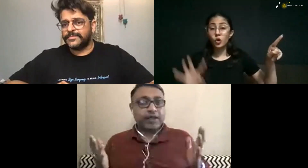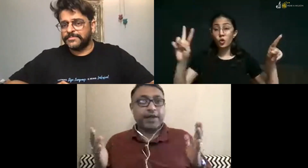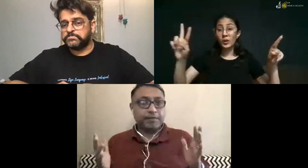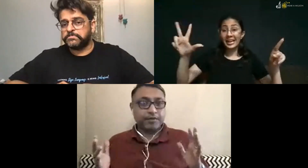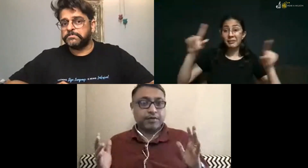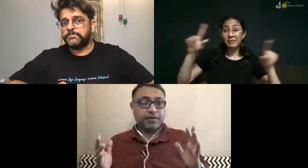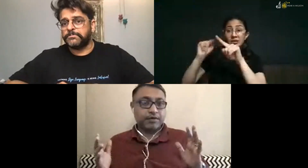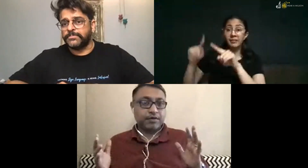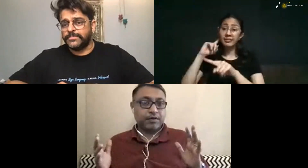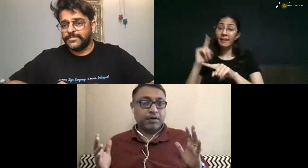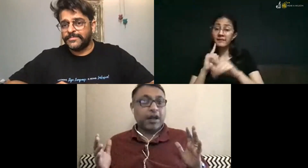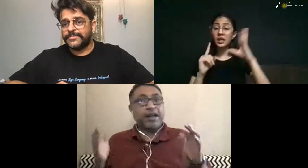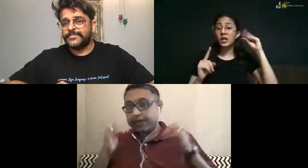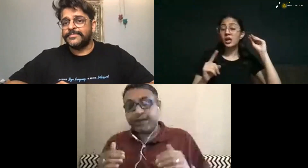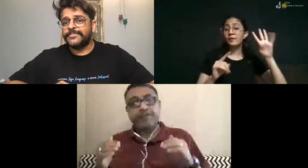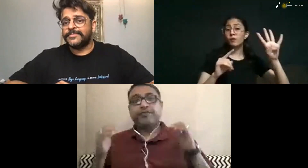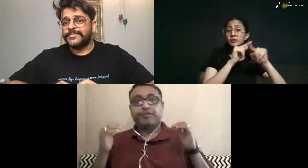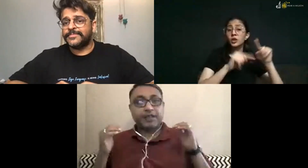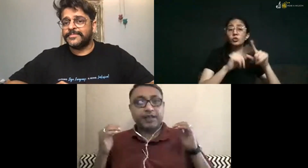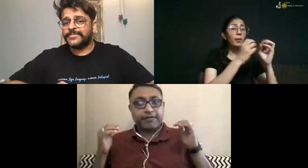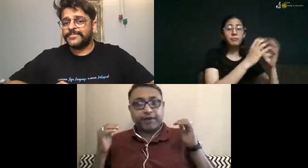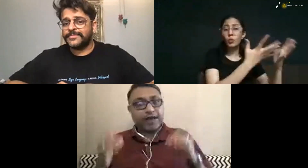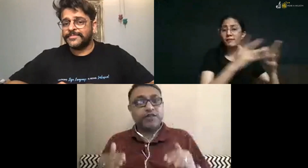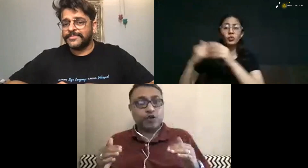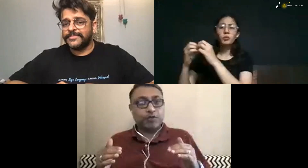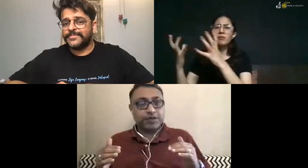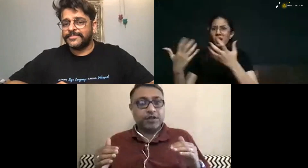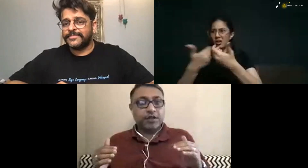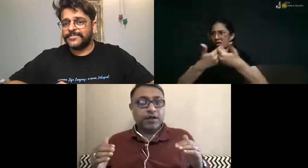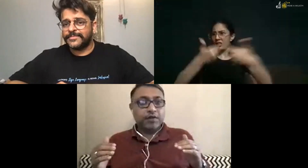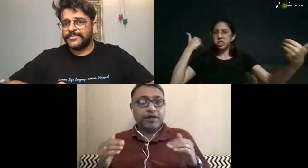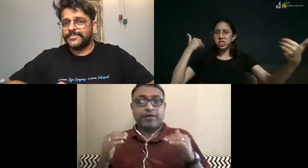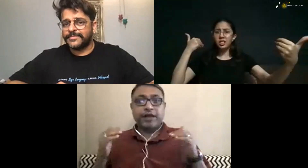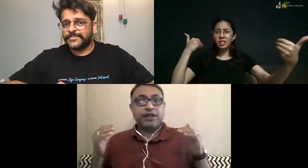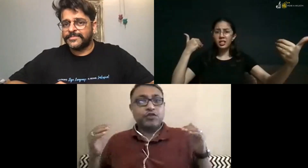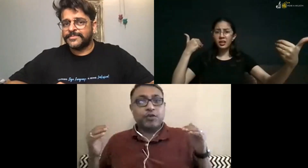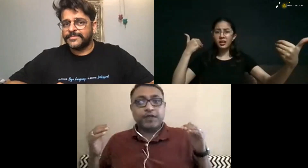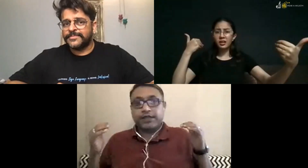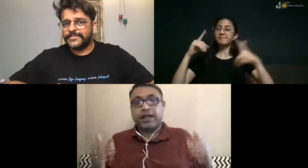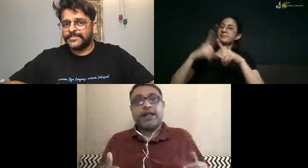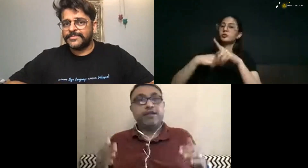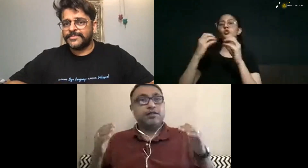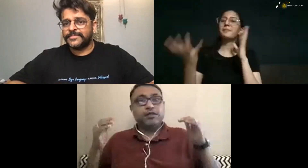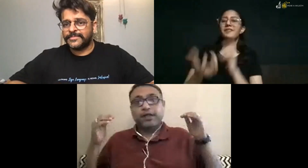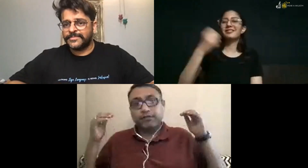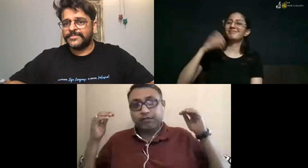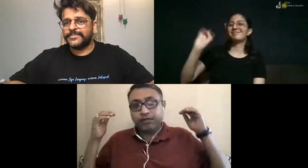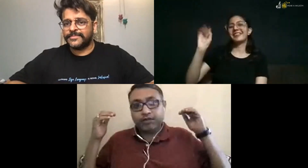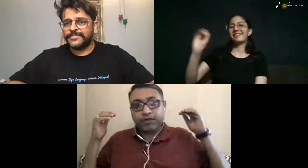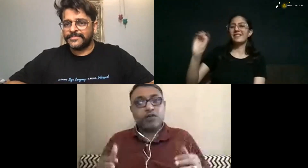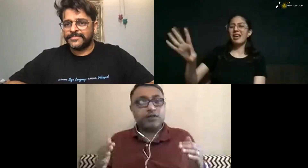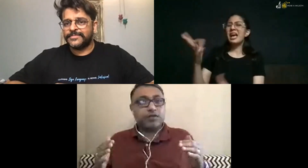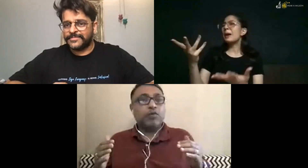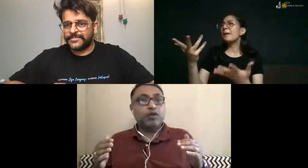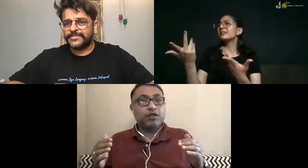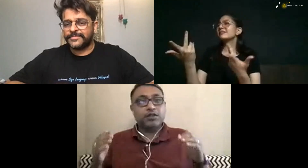Why the gap? And even if we find jobs, we are finding jobs like janitors and